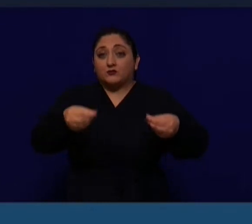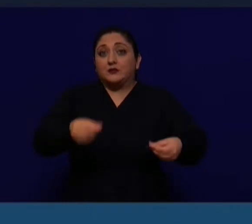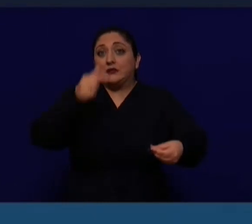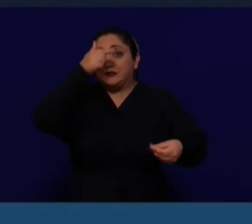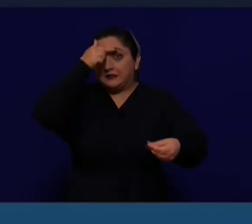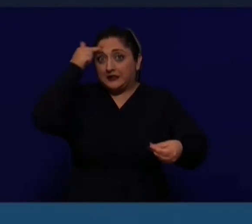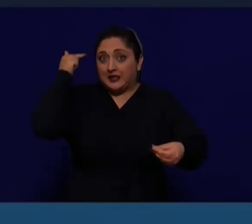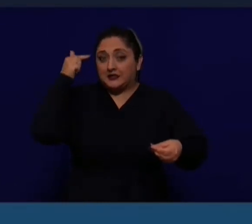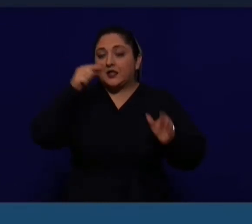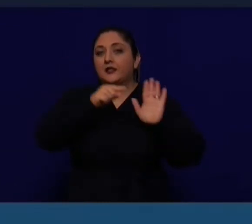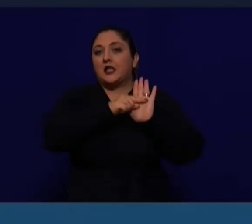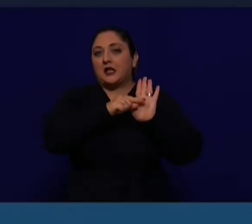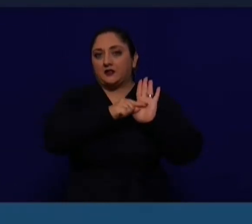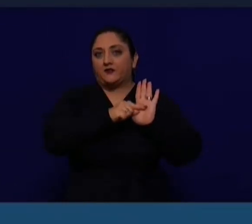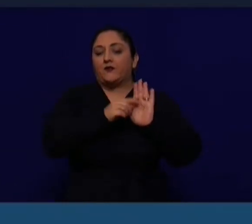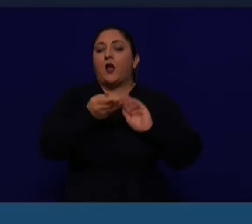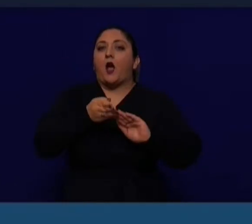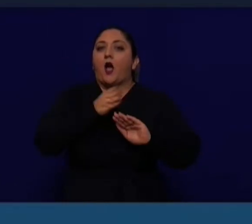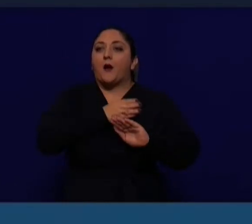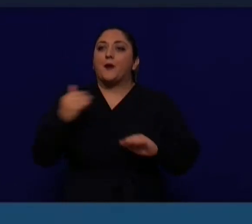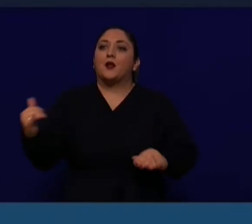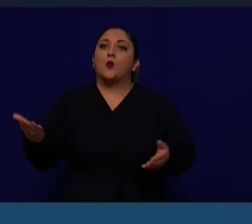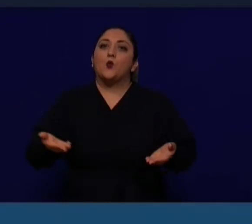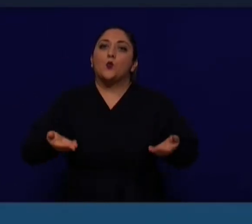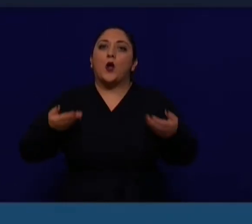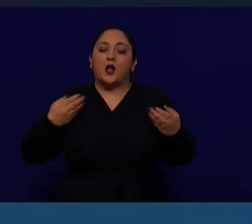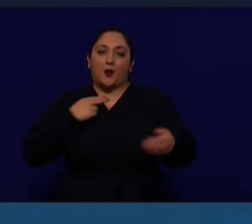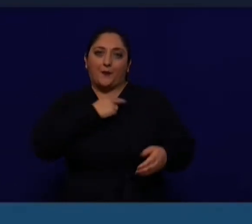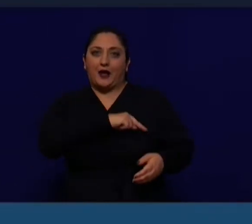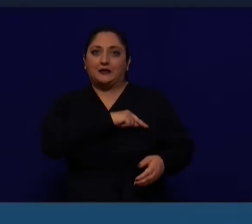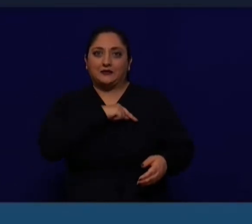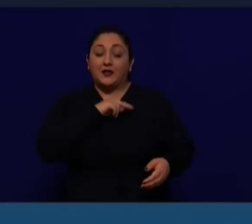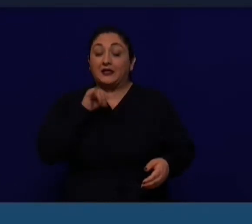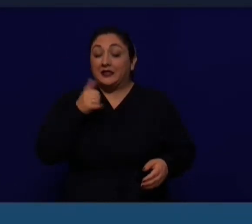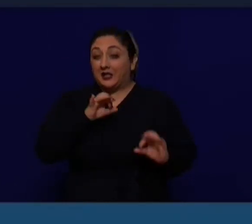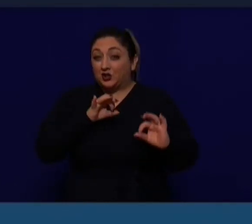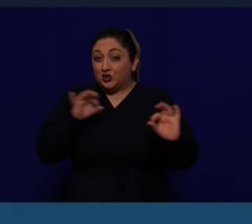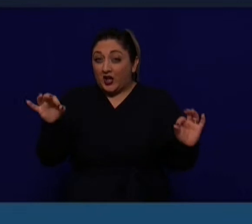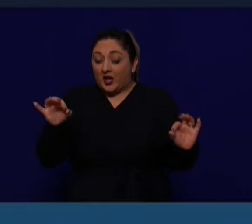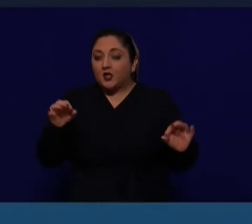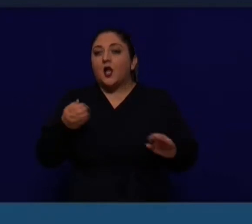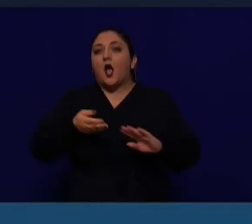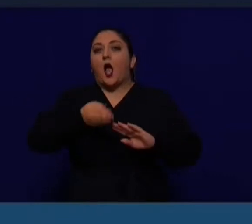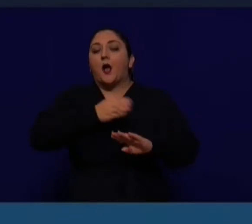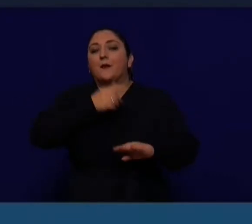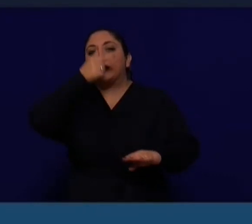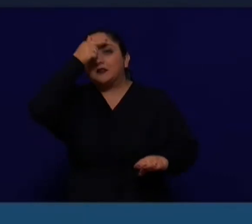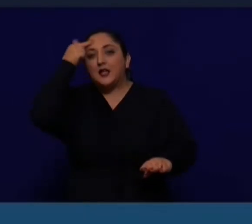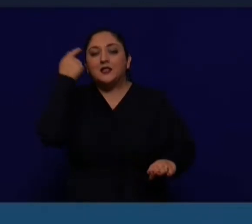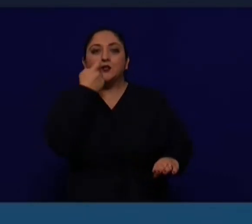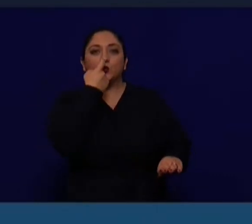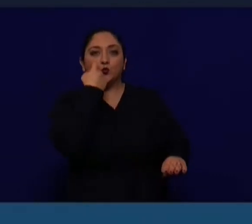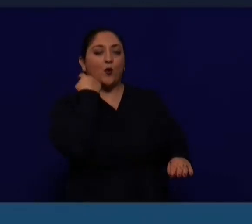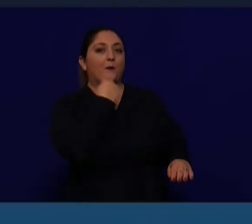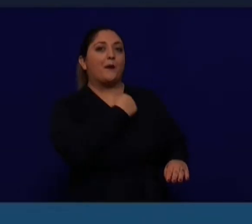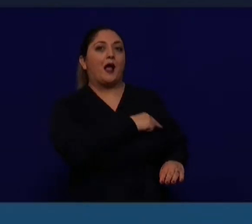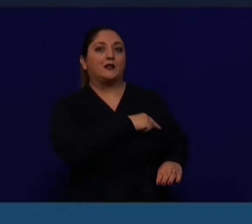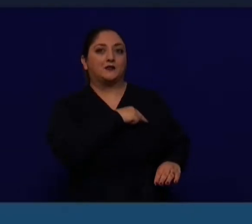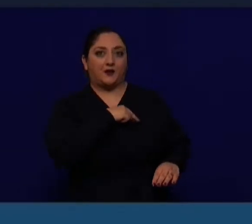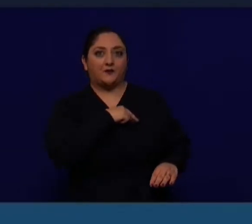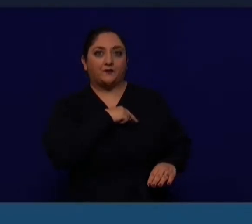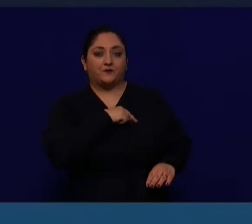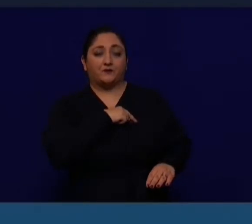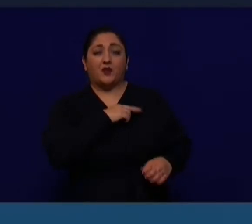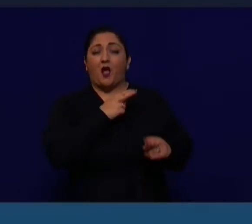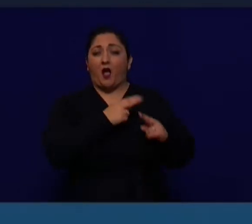magħhom. U dawk li ma jġibux aħna l-kollha nagħmluhom it-testijiet. Infatti bejn il-25 ta' Frar u 3